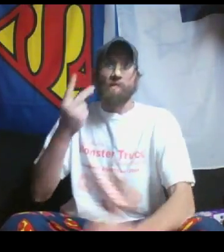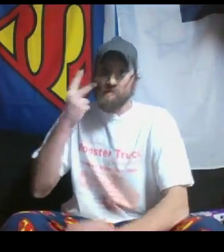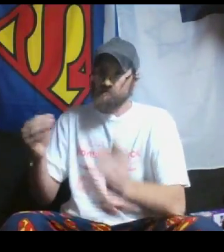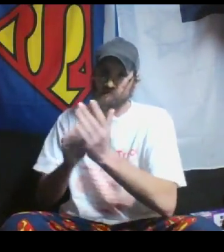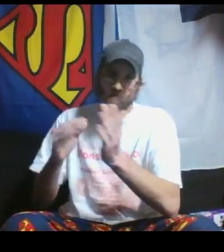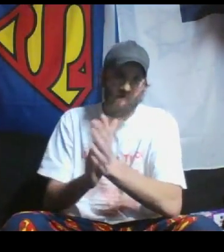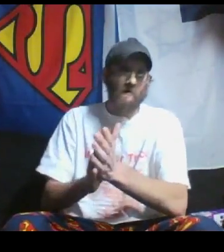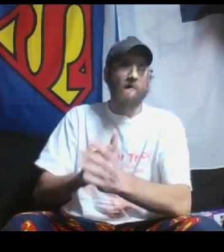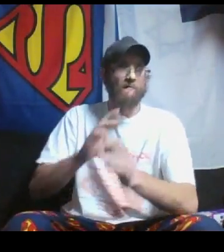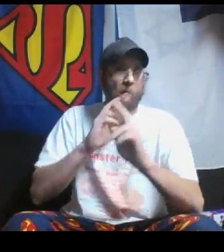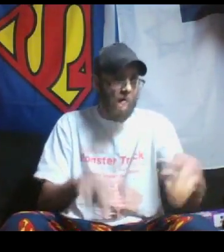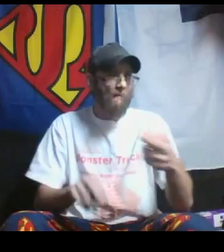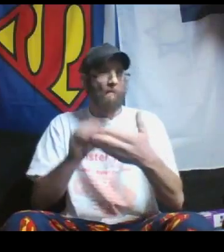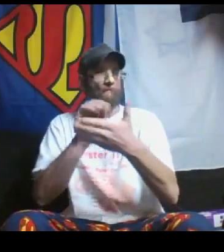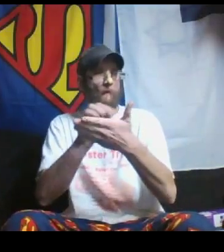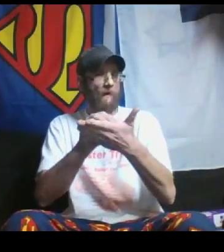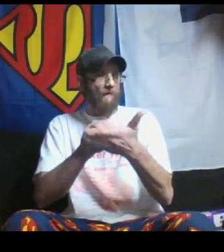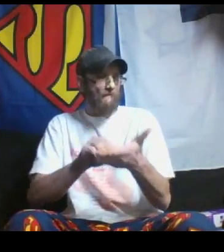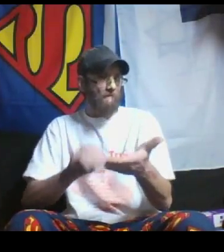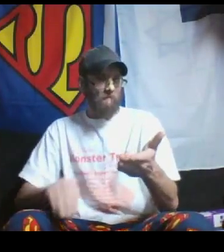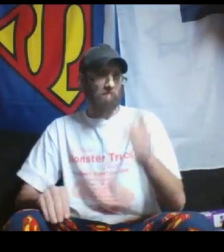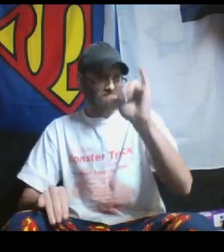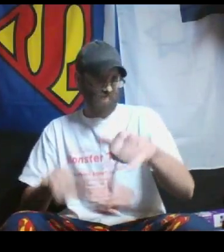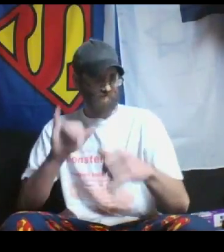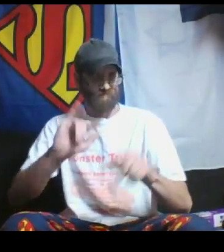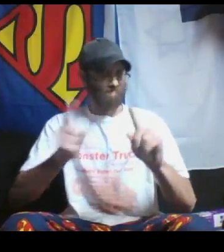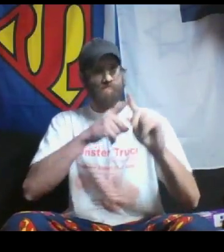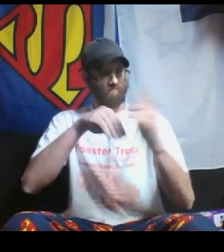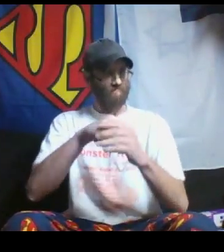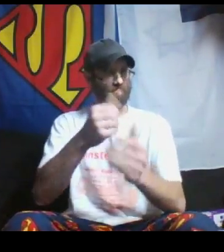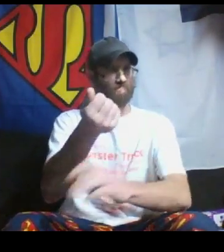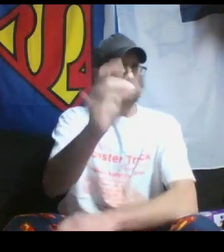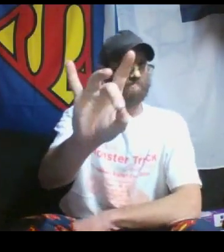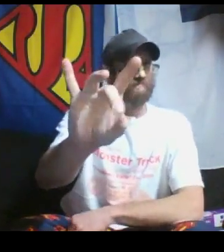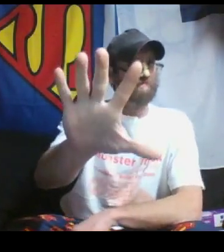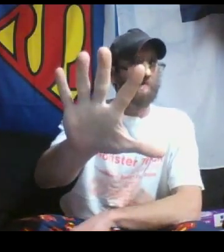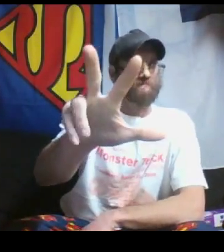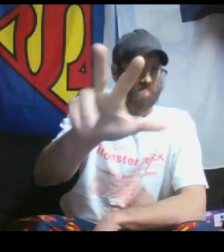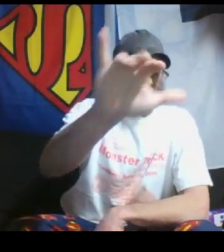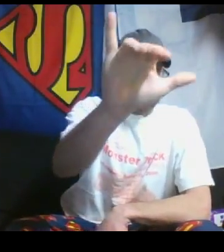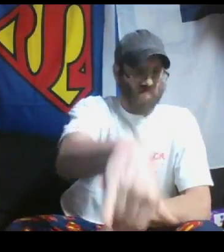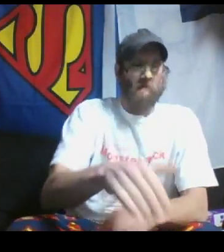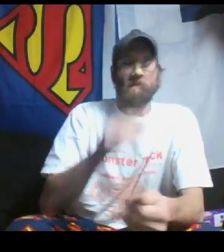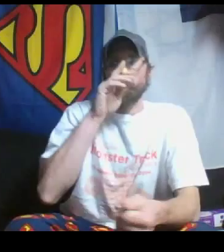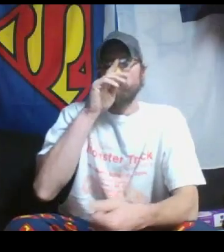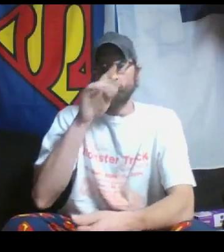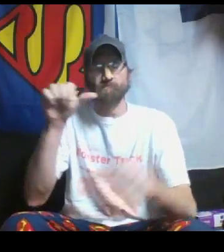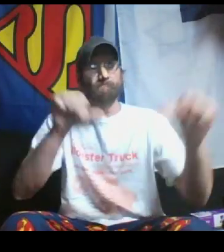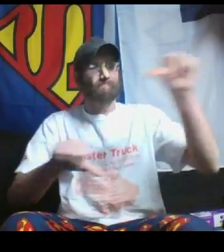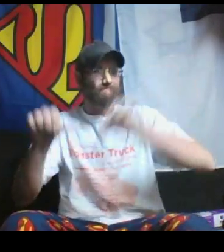called negativity bias. The notion that negative events affect you more than positive events of equal magnitude. You're more likely to remember